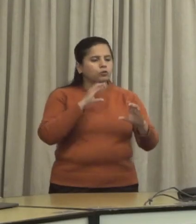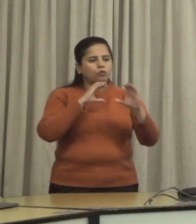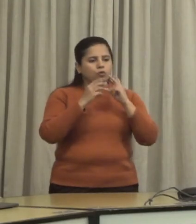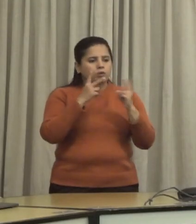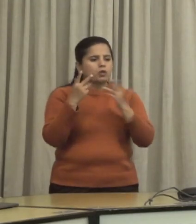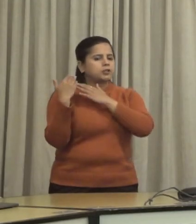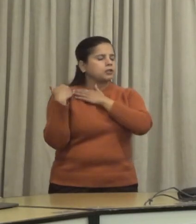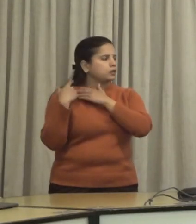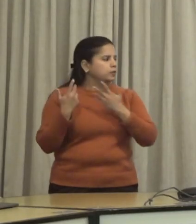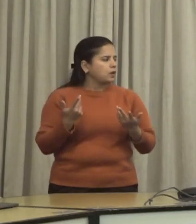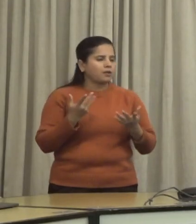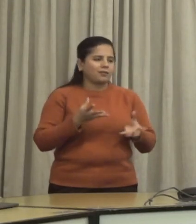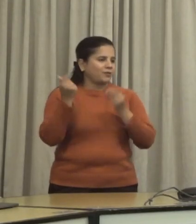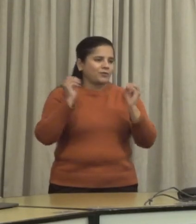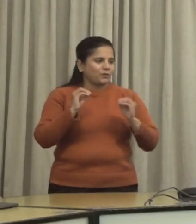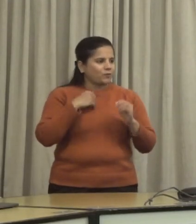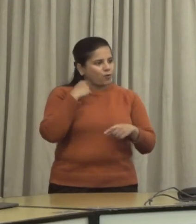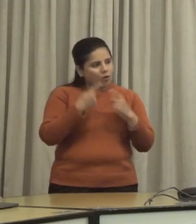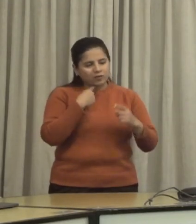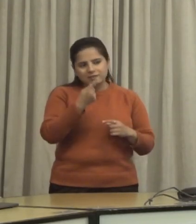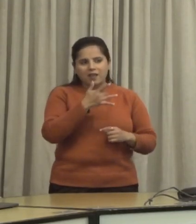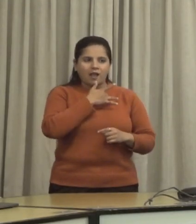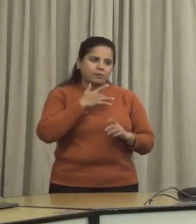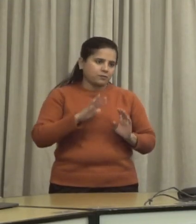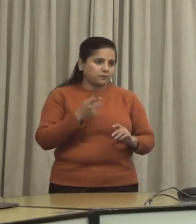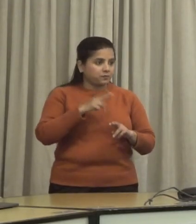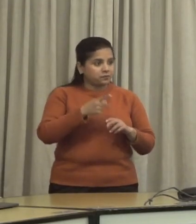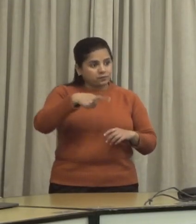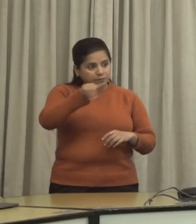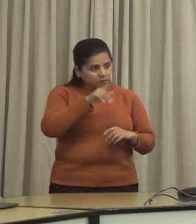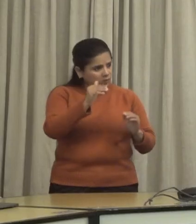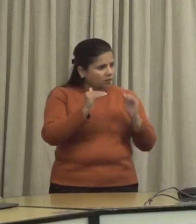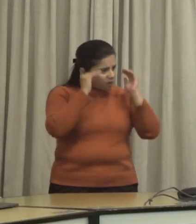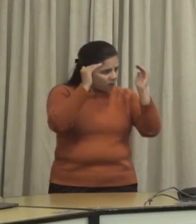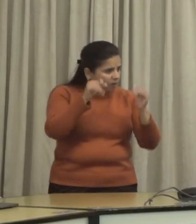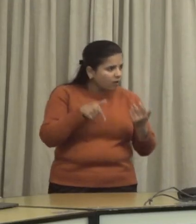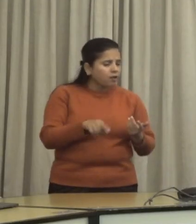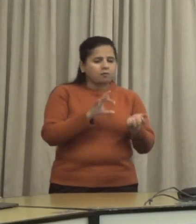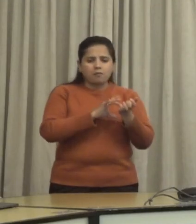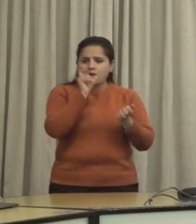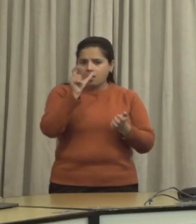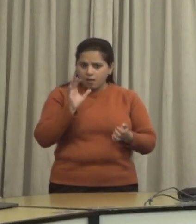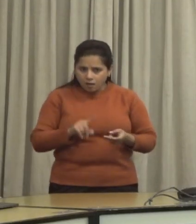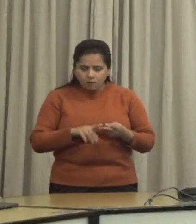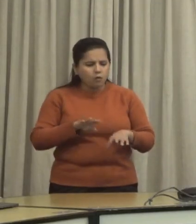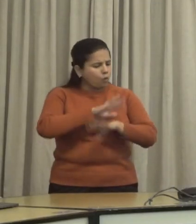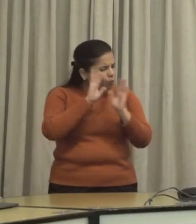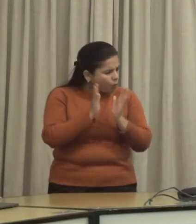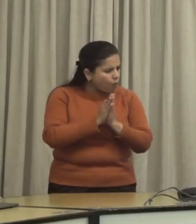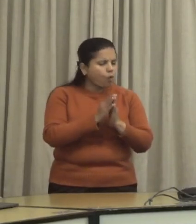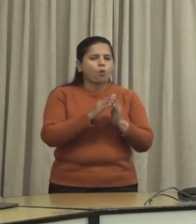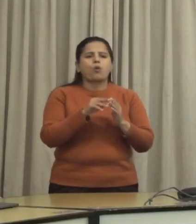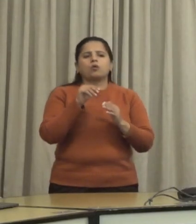communication role will not go away. I keep saying that even if you will have an advanced medical directive, even you will have all legal